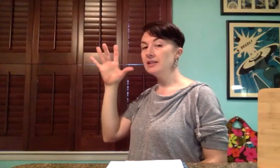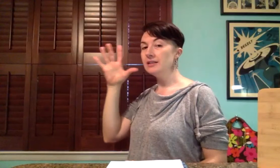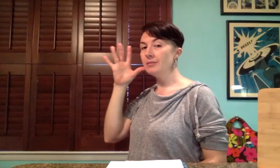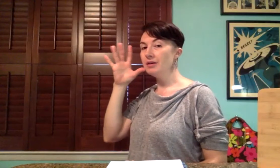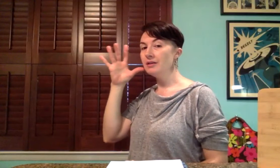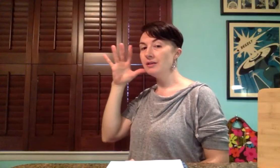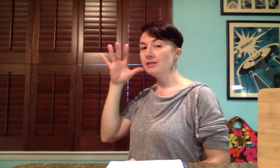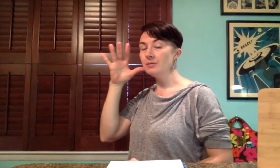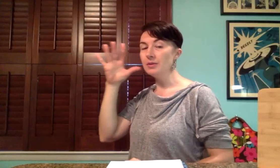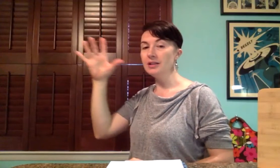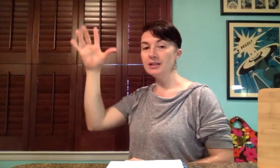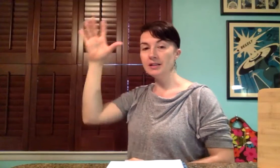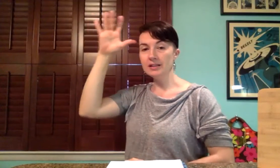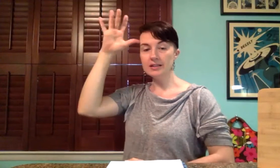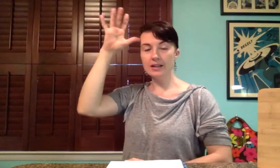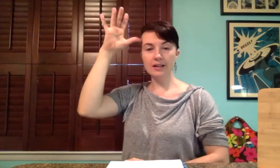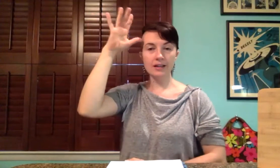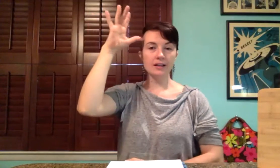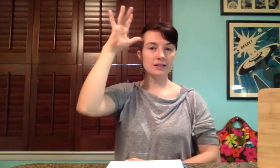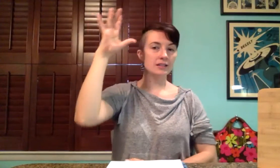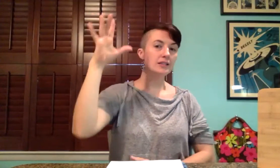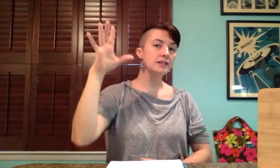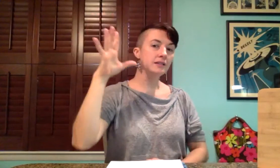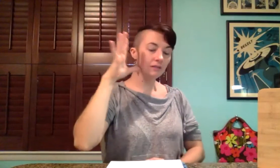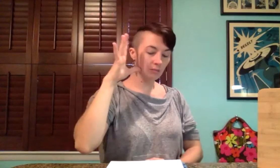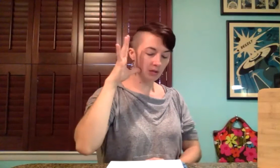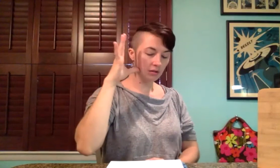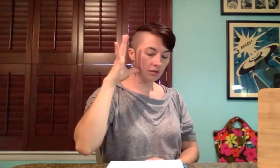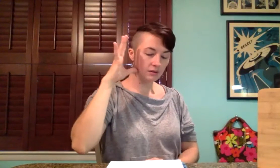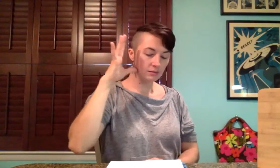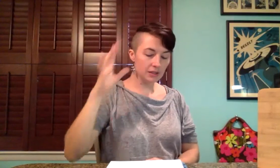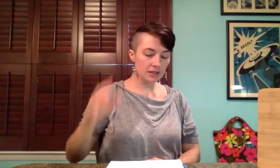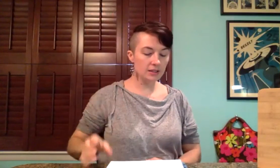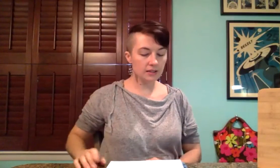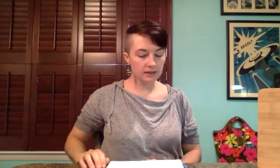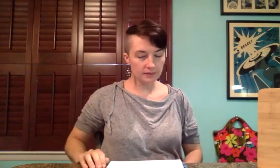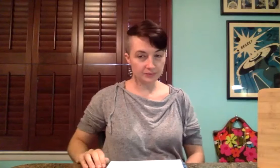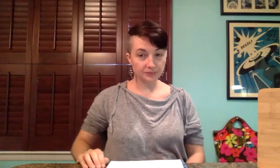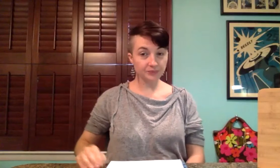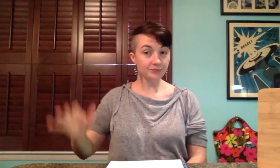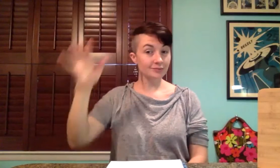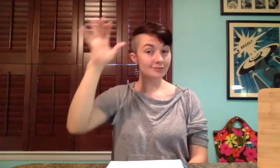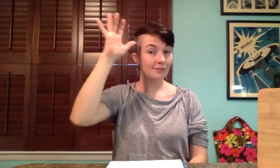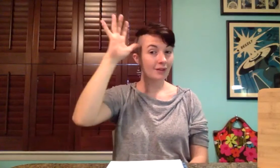daddy, mommy, daddy, mommy.